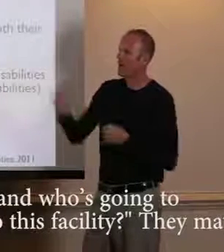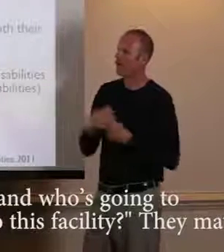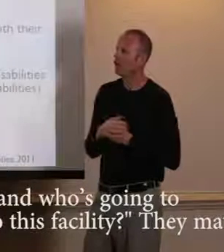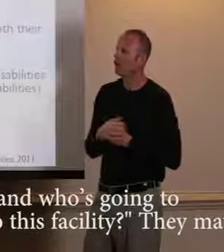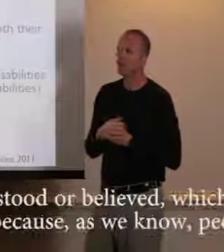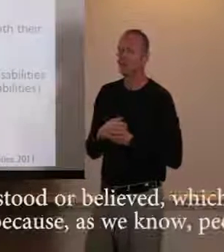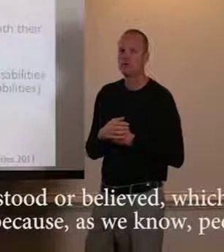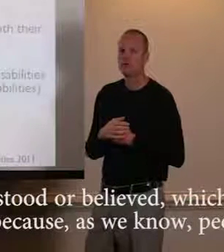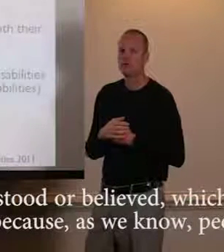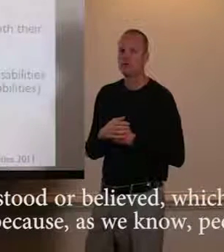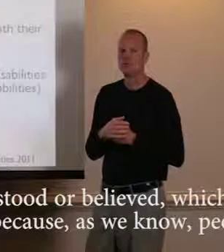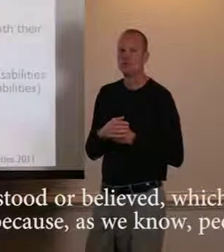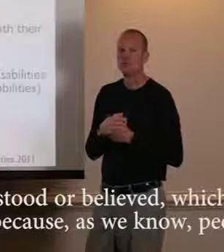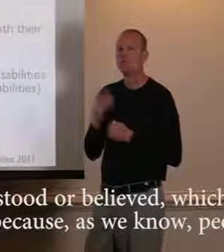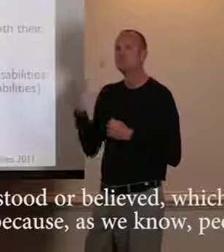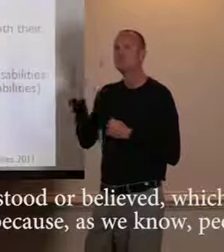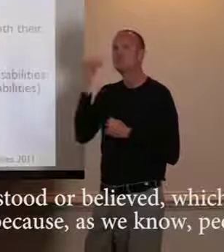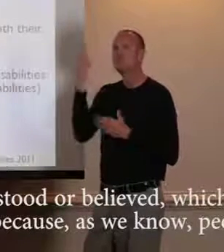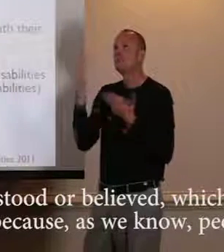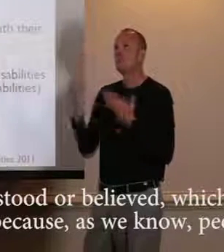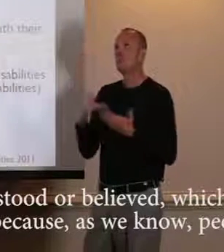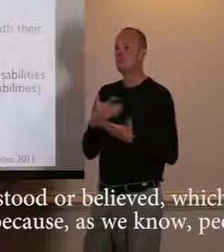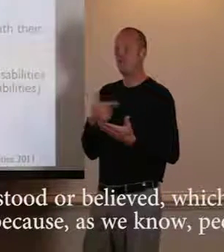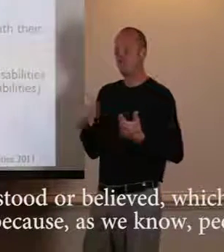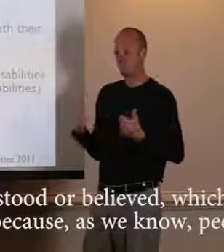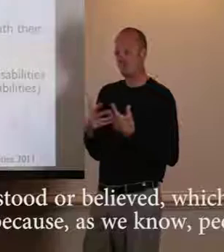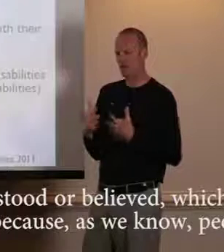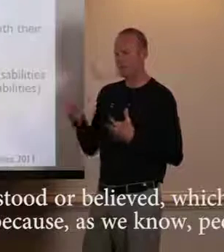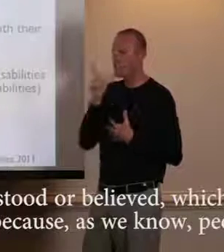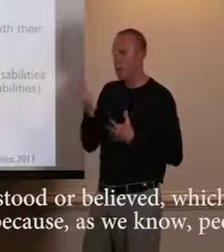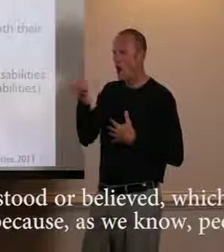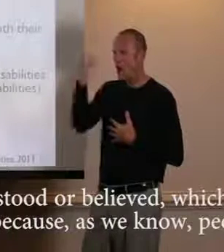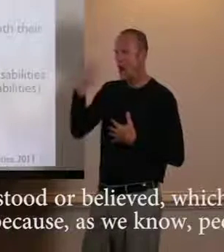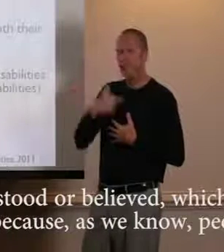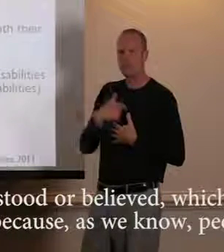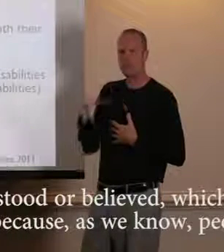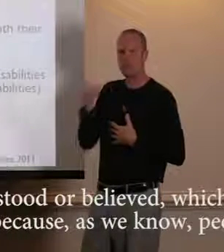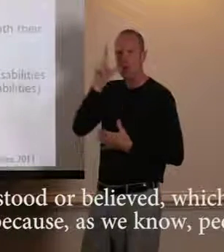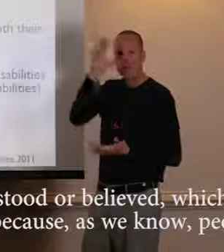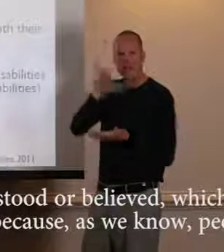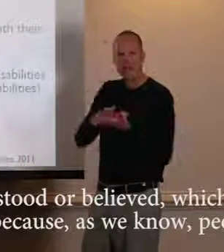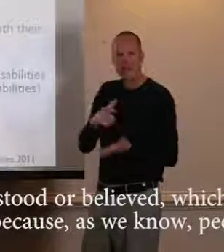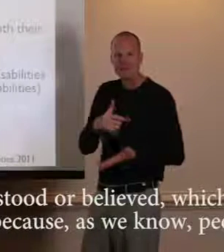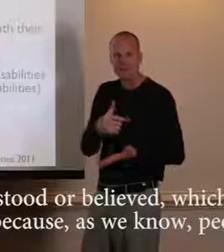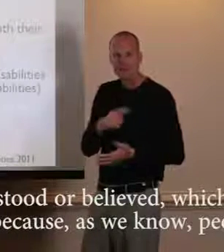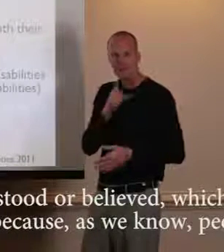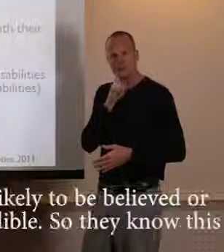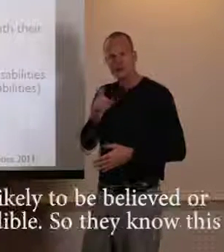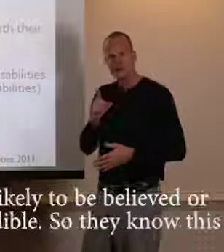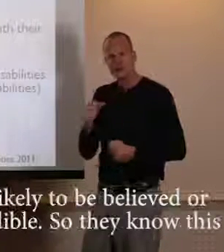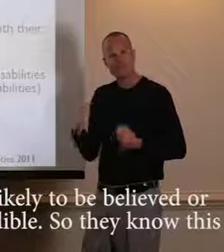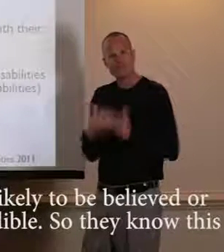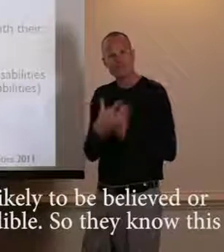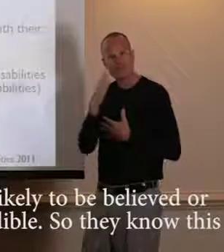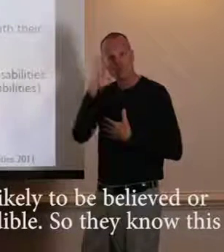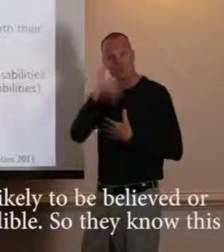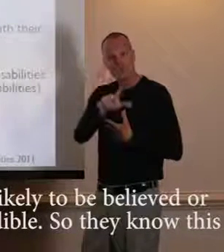They may fear that they won't be understood or believed, which is a very real and legitimate fear, because as we know, people with disabilities are way less likely